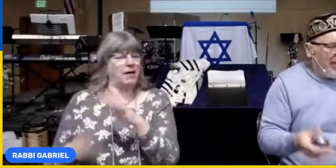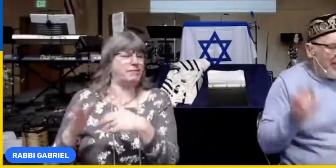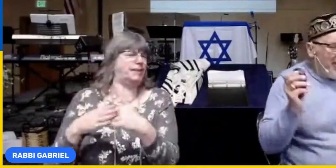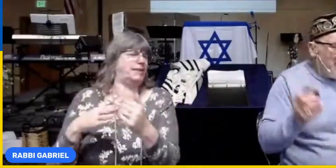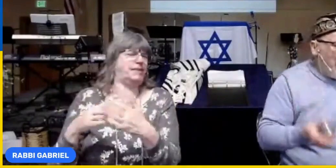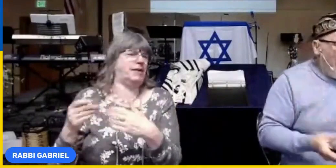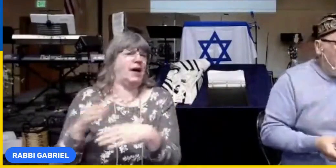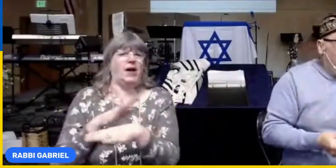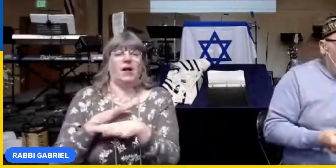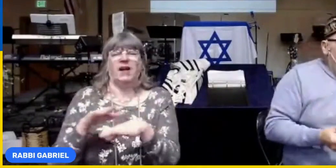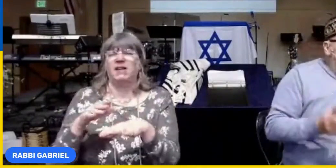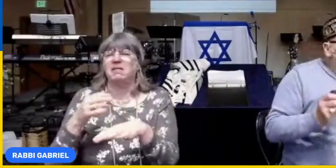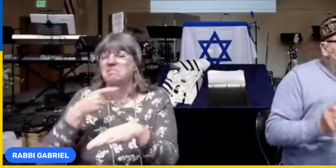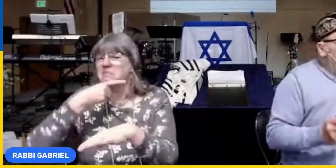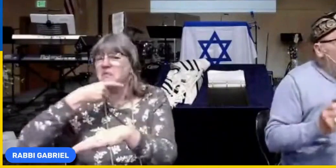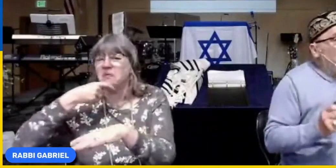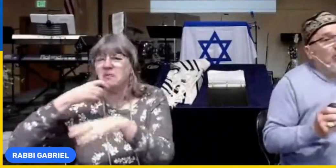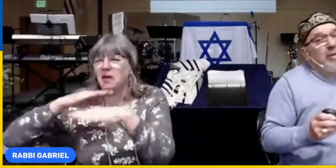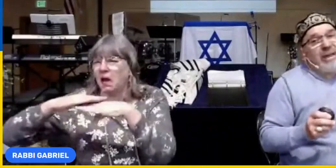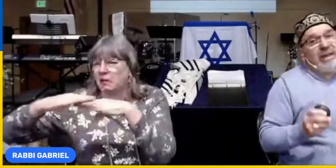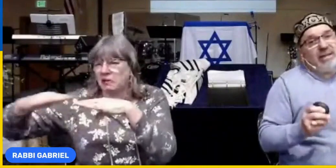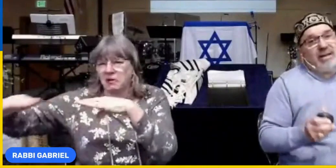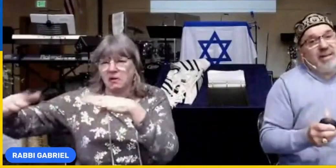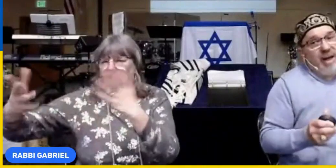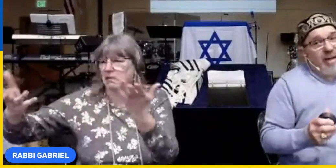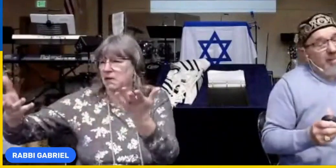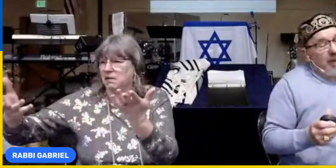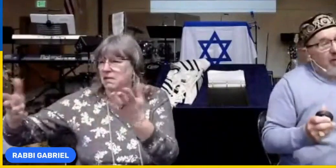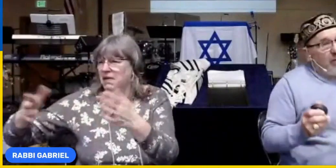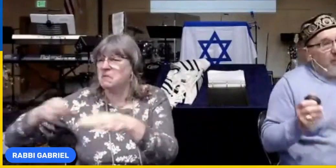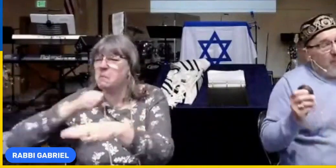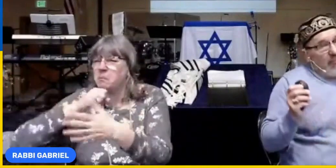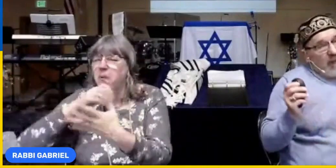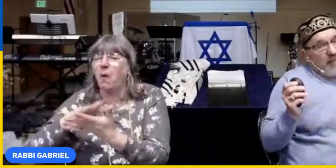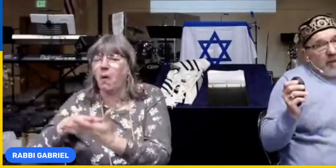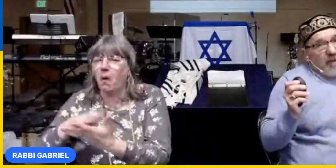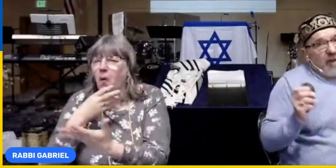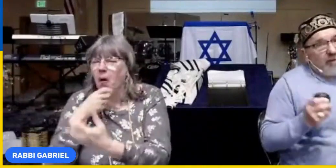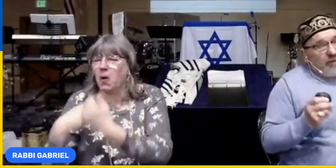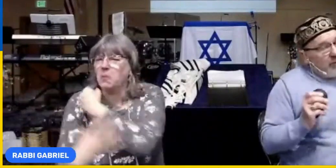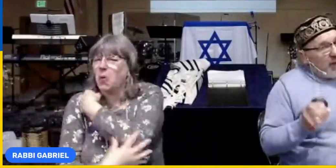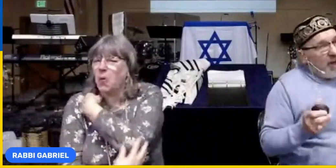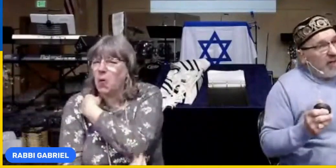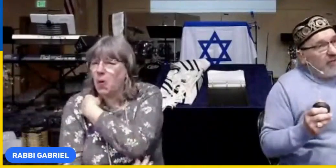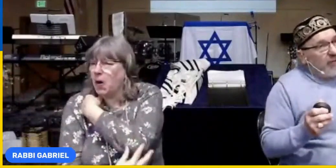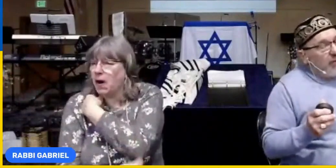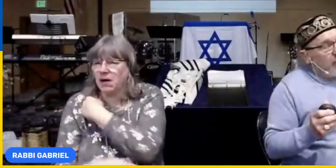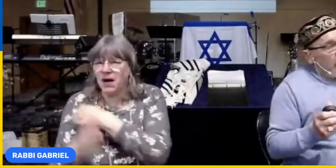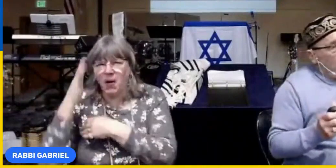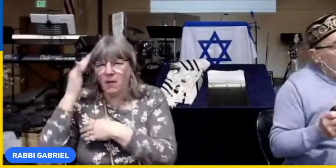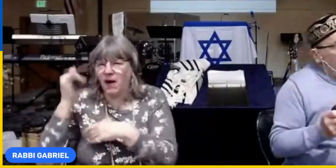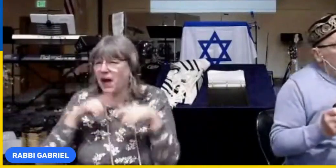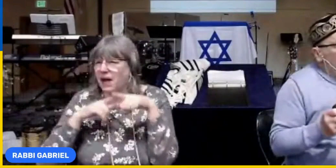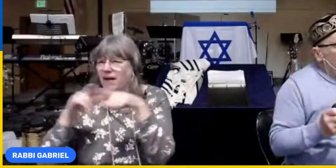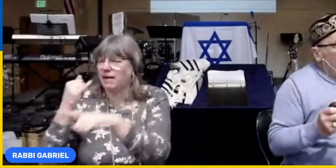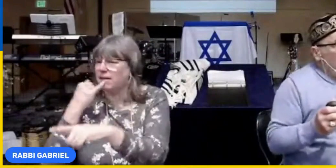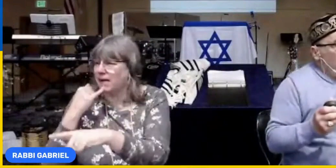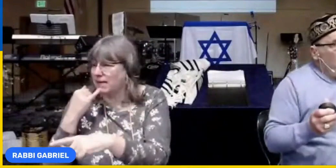deal with it, it's in the past. Actually, Germany at that time, in the first half of